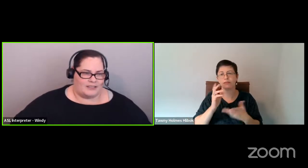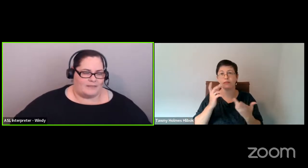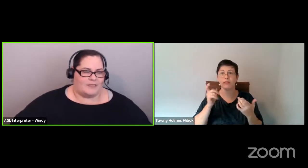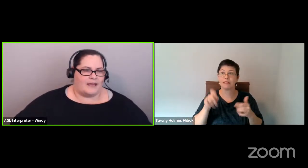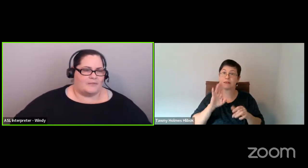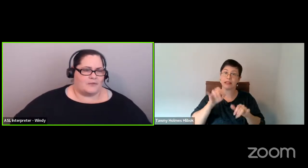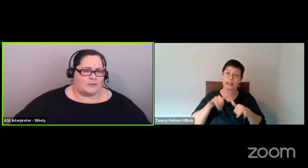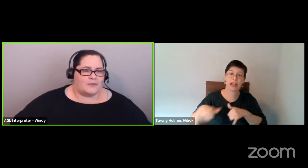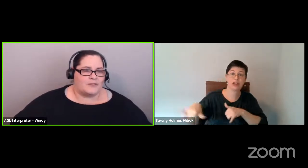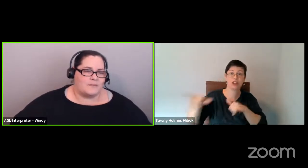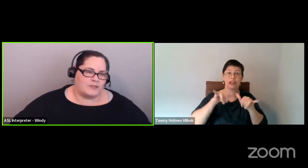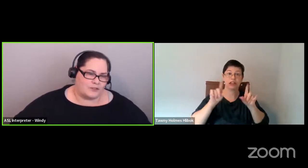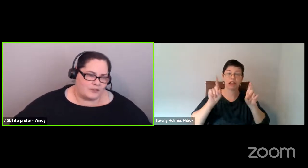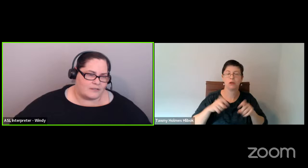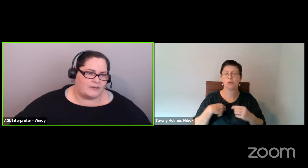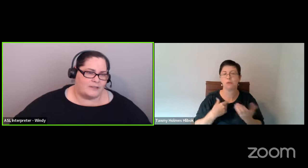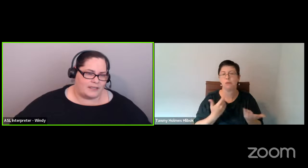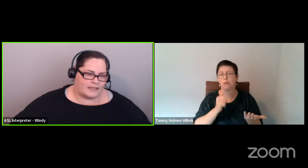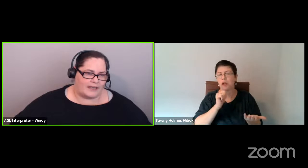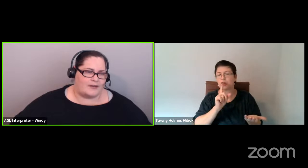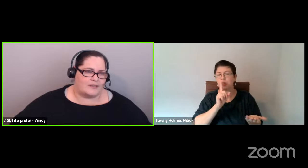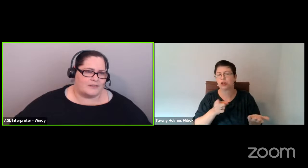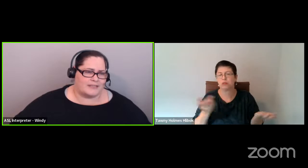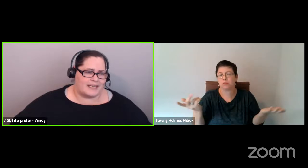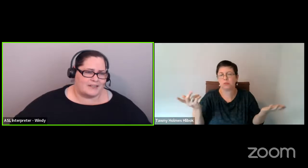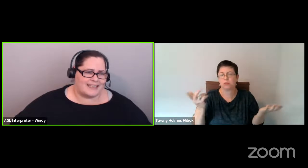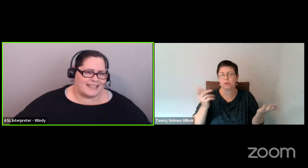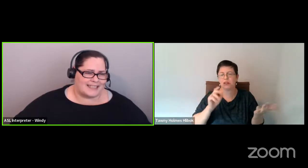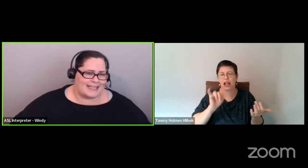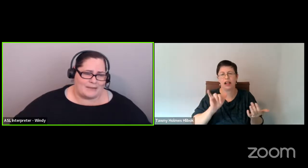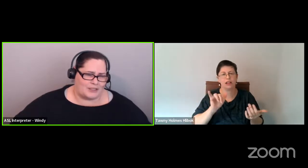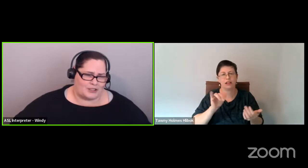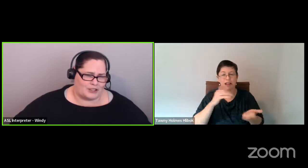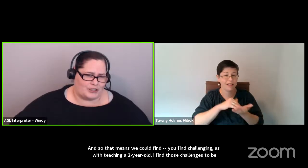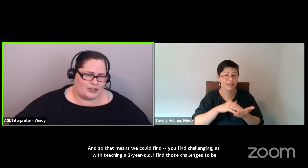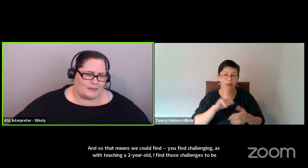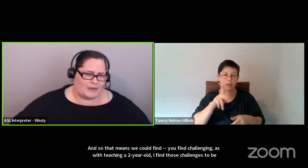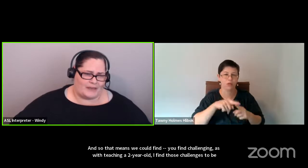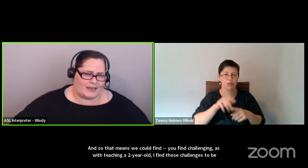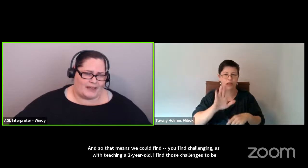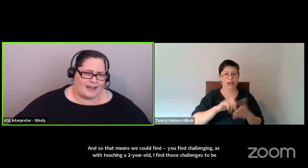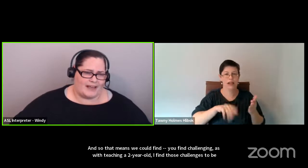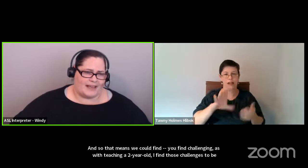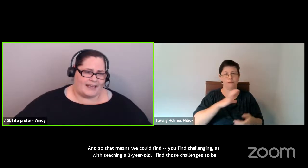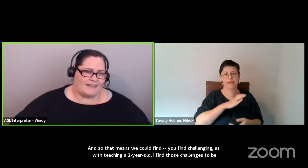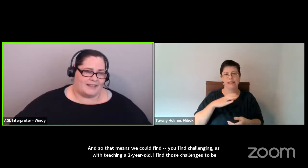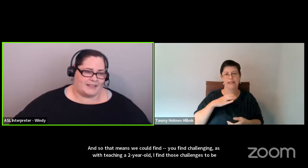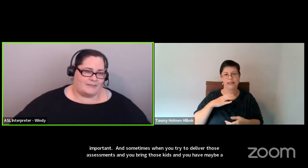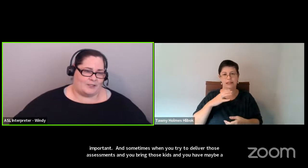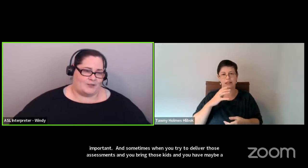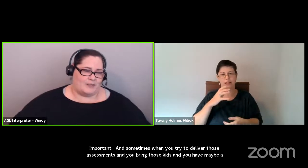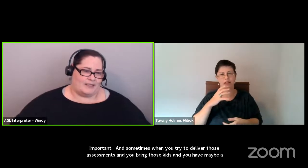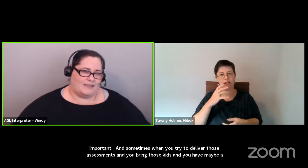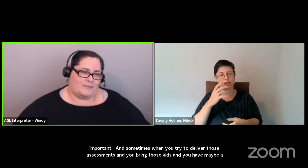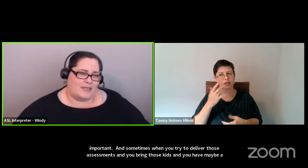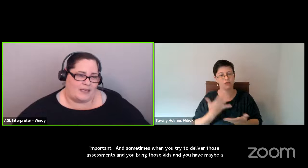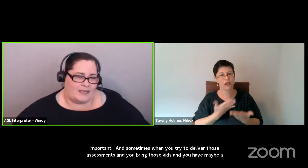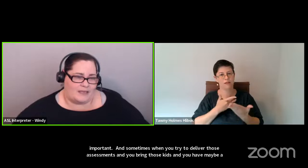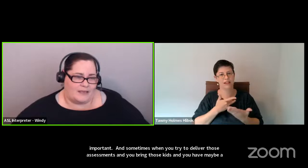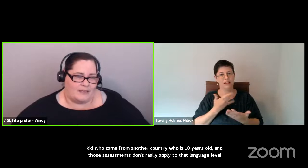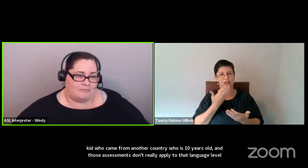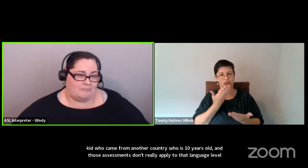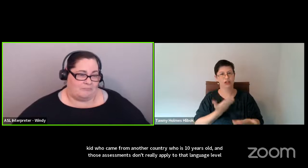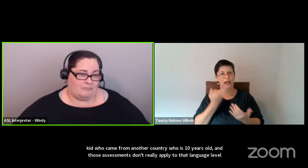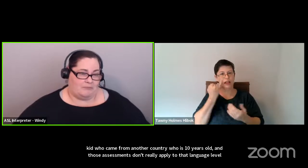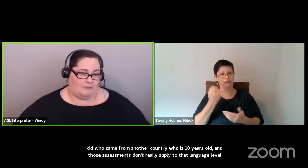age at the same time. So those are some of the struggles that we can encounter. So standardized testing, I'm not sure about that. Again, that's up to what the